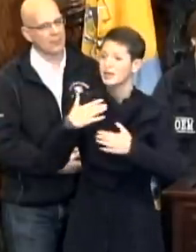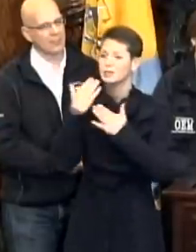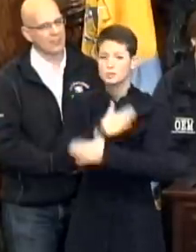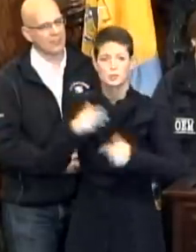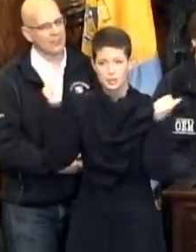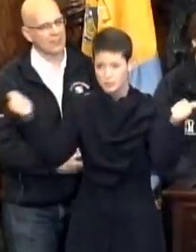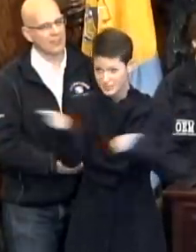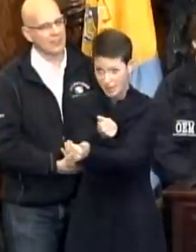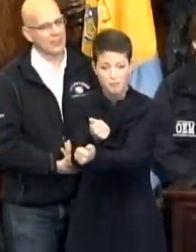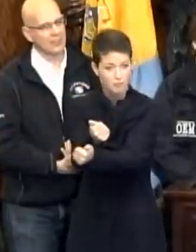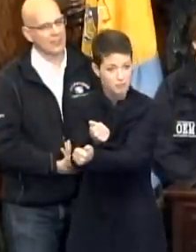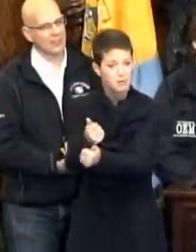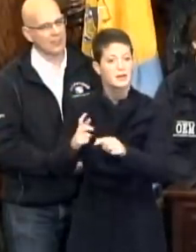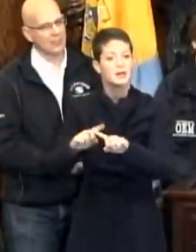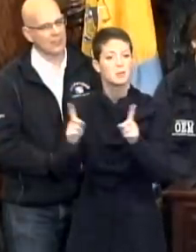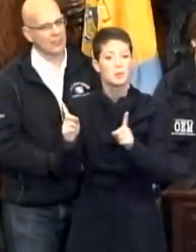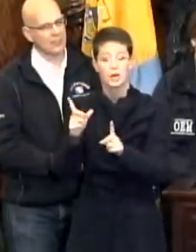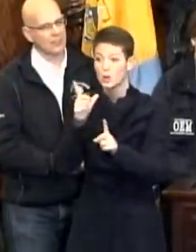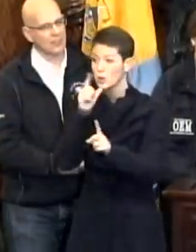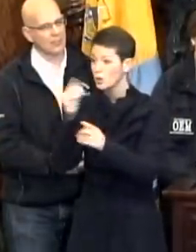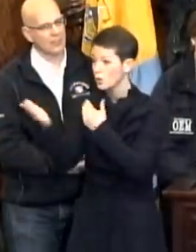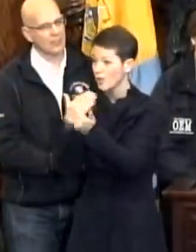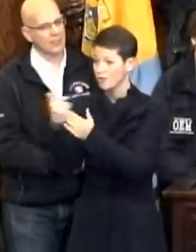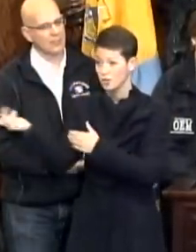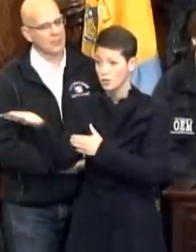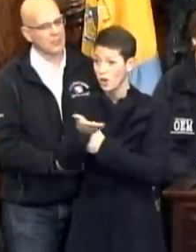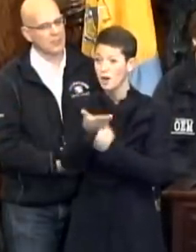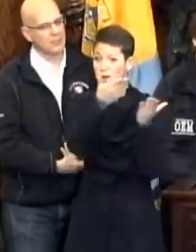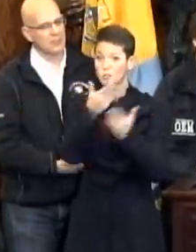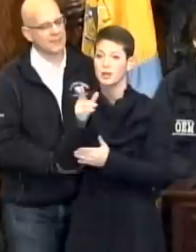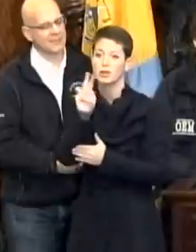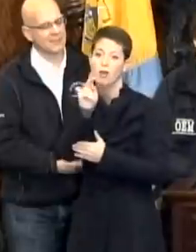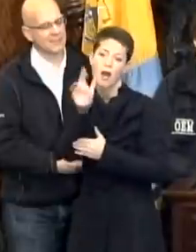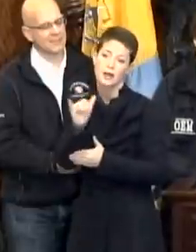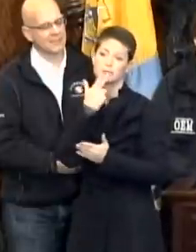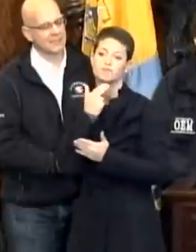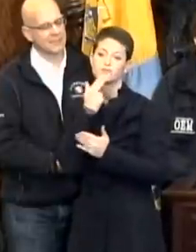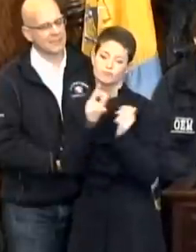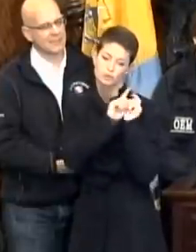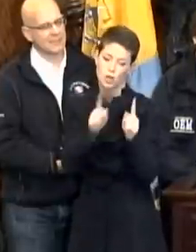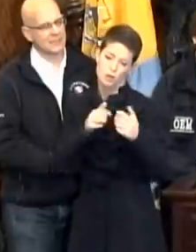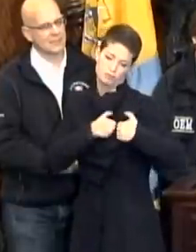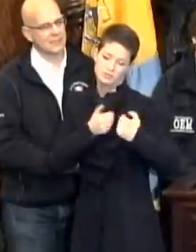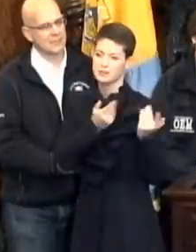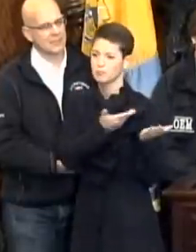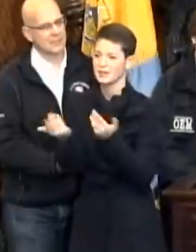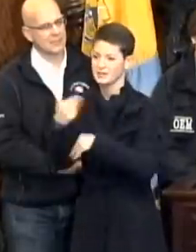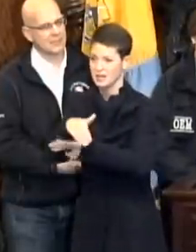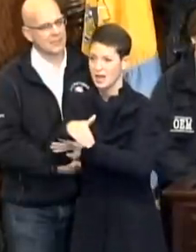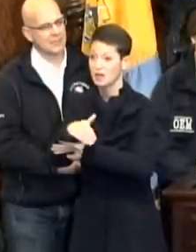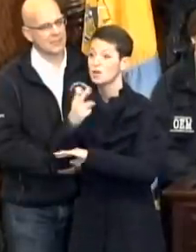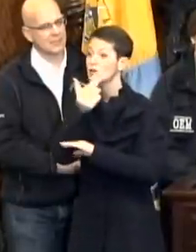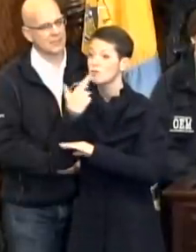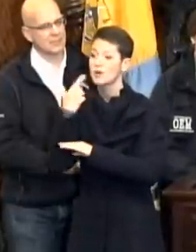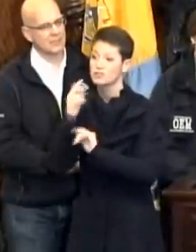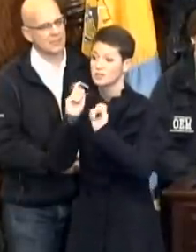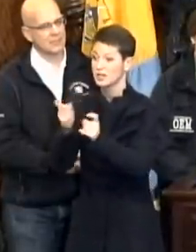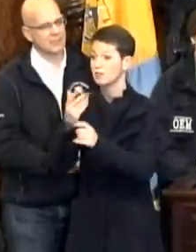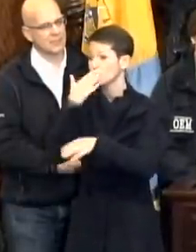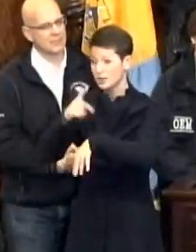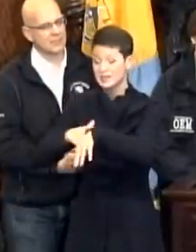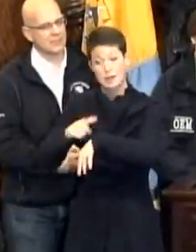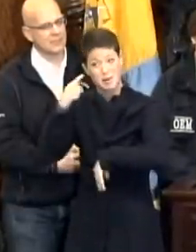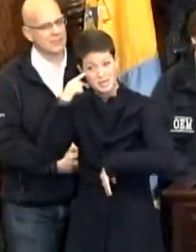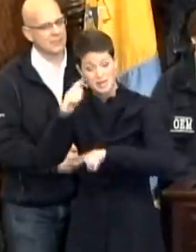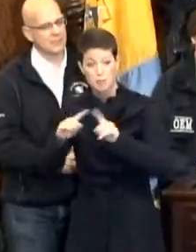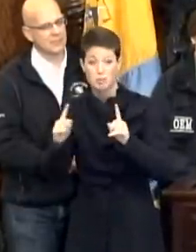time. Whoever he or she may be, take your honey out tonight. I'm sure the restaurants will be able to book you with a good slot.